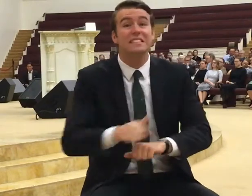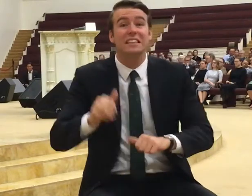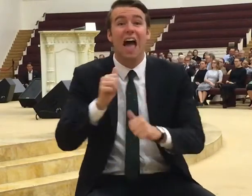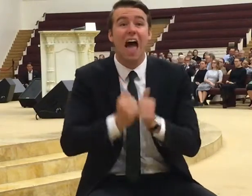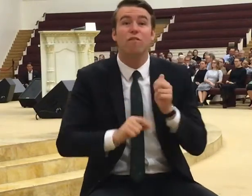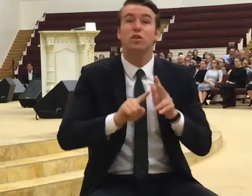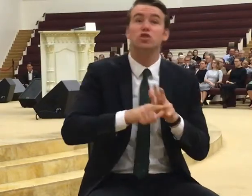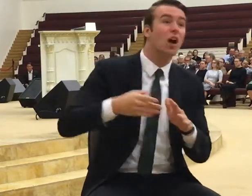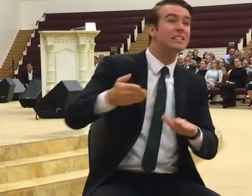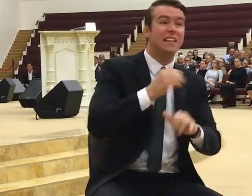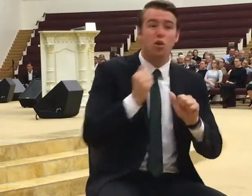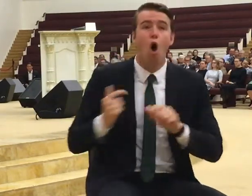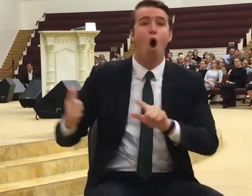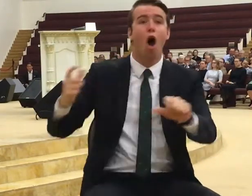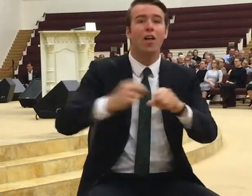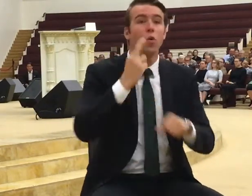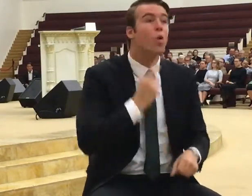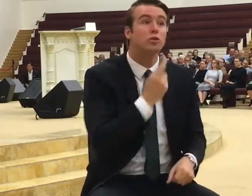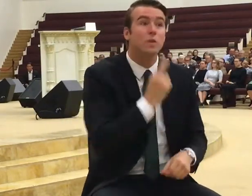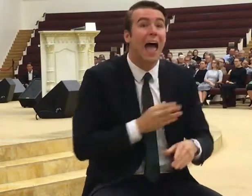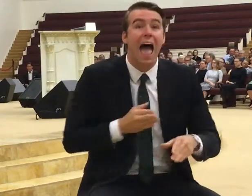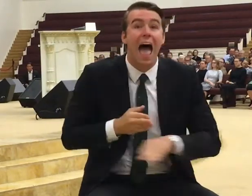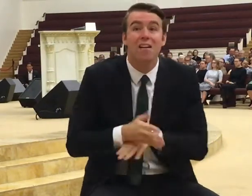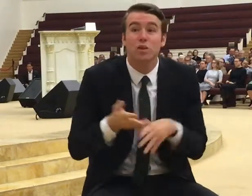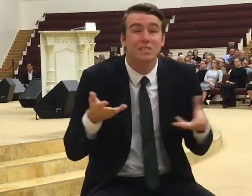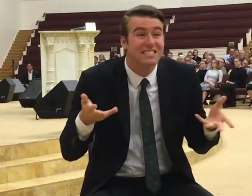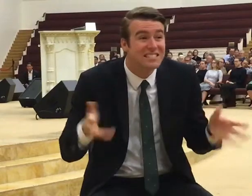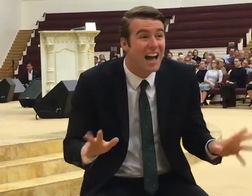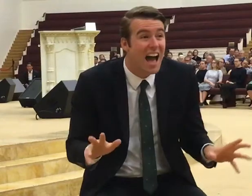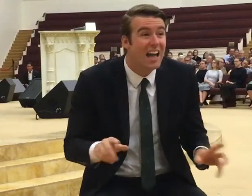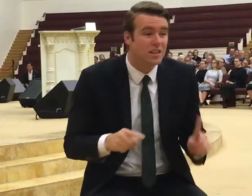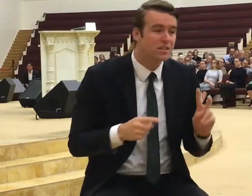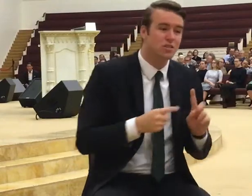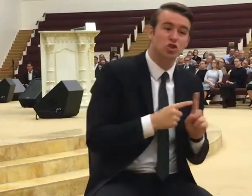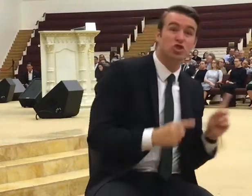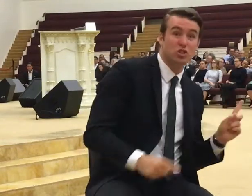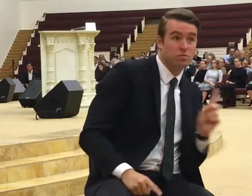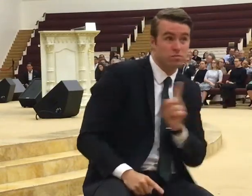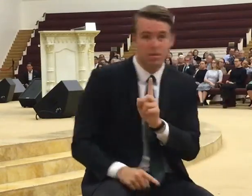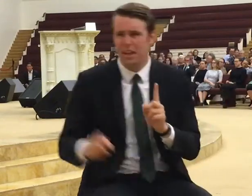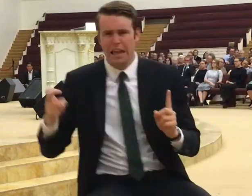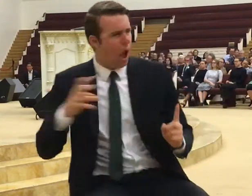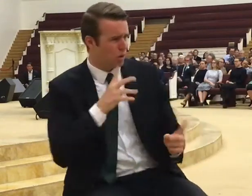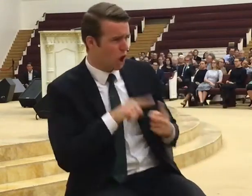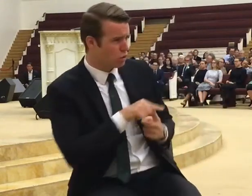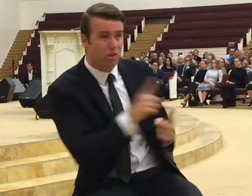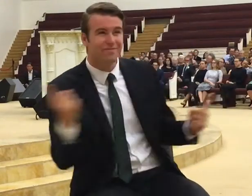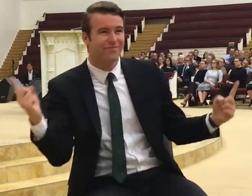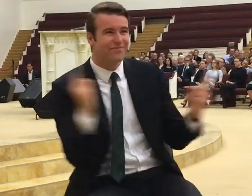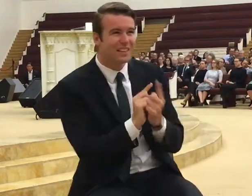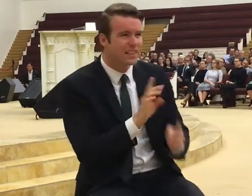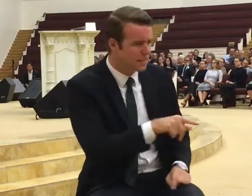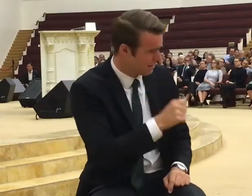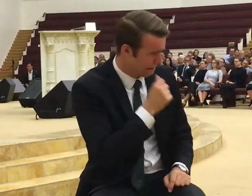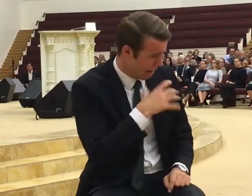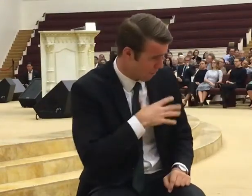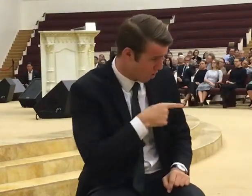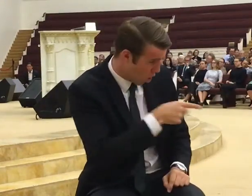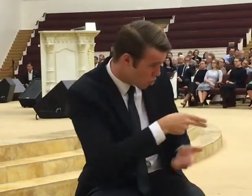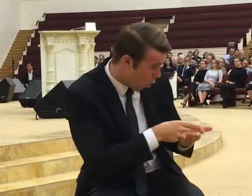everybody started singing in the restaurant, and after it was done, she went up to him and he wanted to talk to her. He said, "Ma'am, are